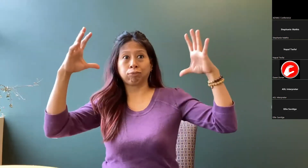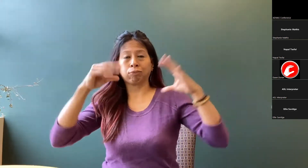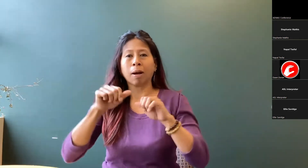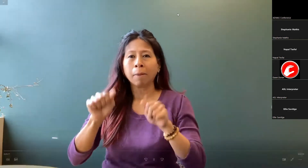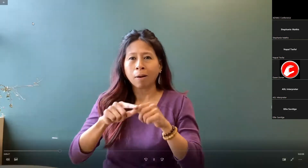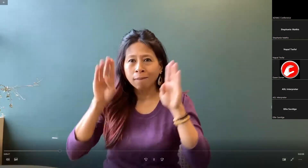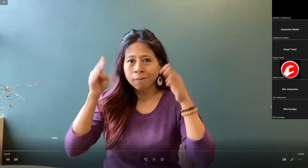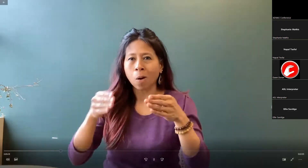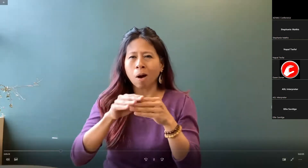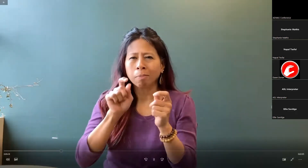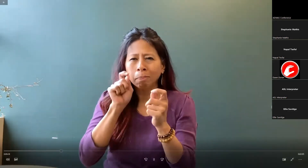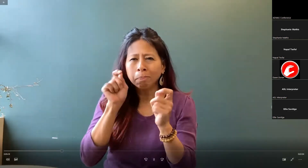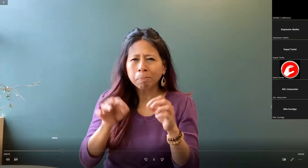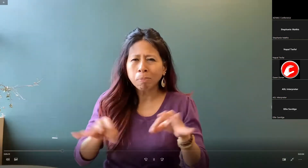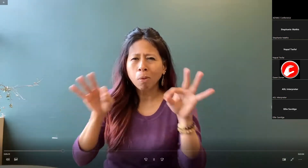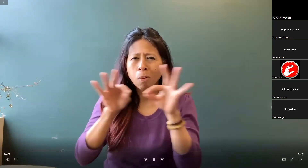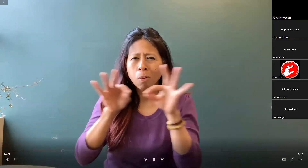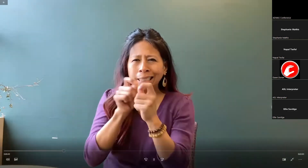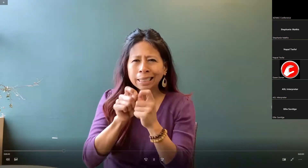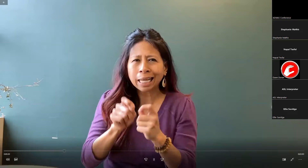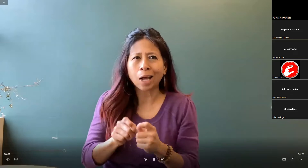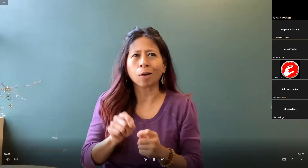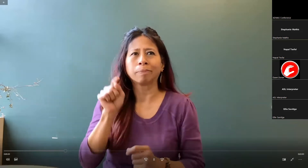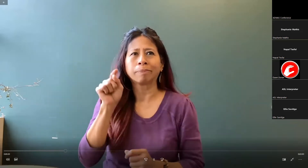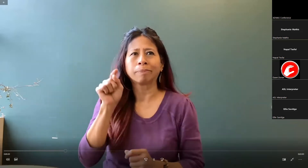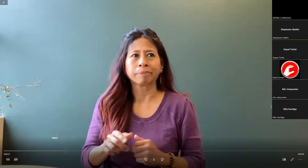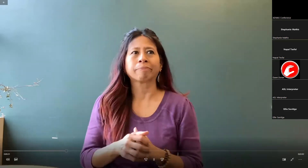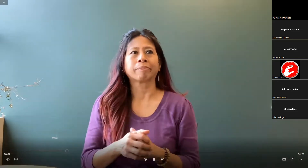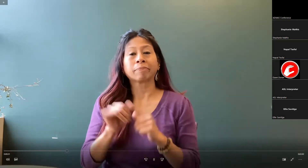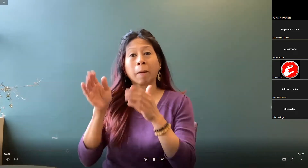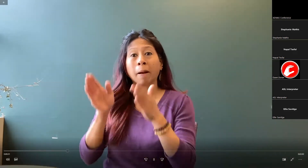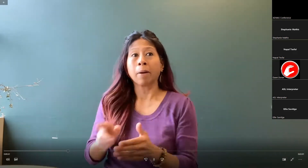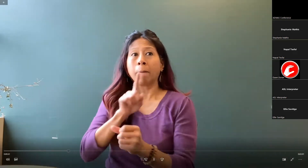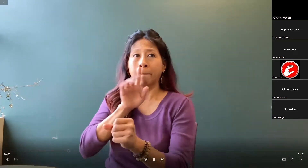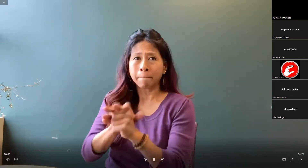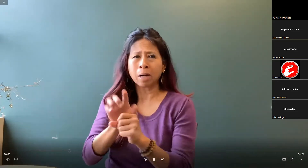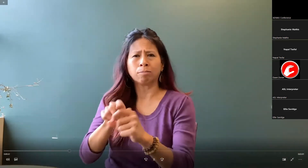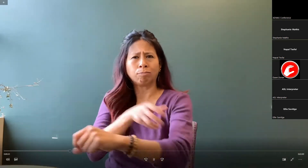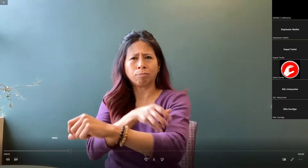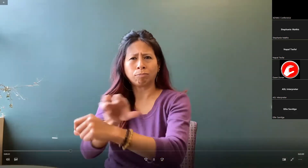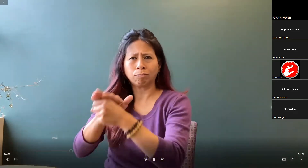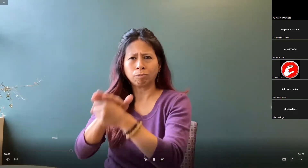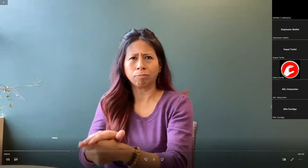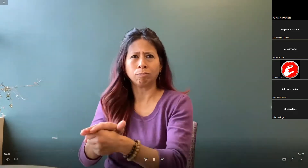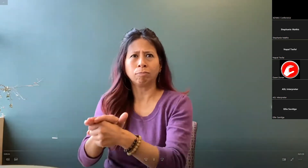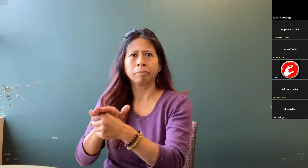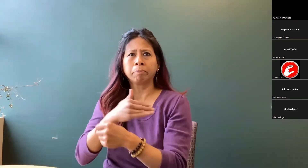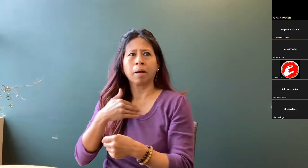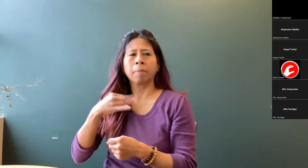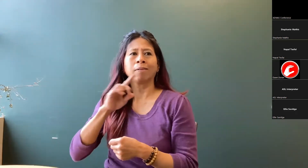is known as a problem solver in the deaf community and has a knack for both big picture thinking and an